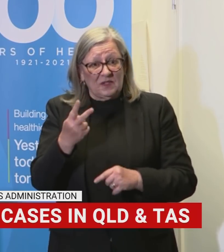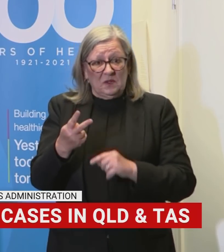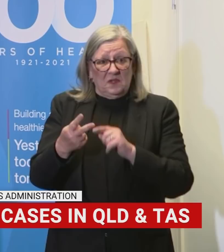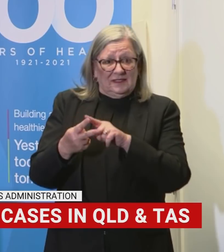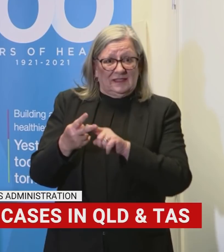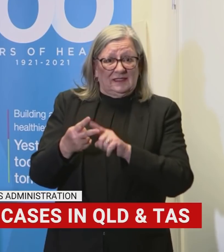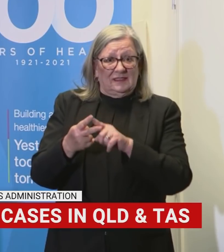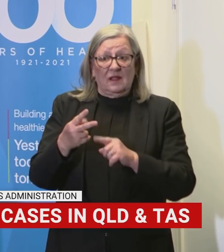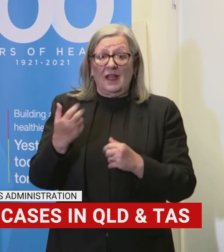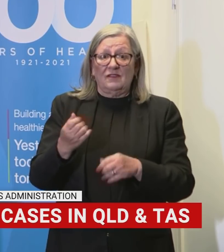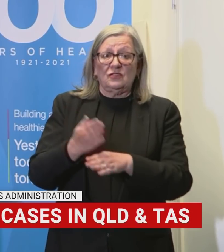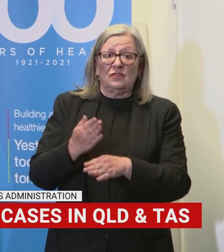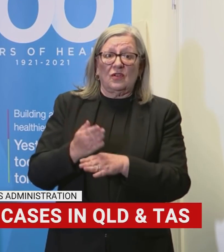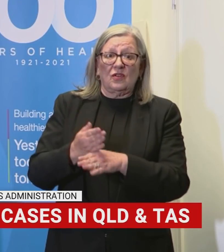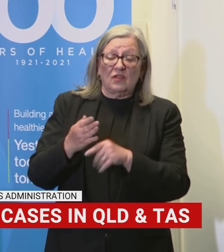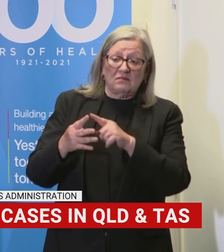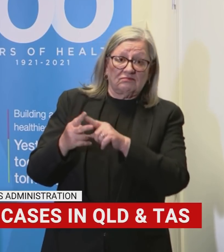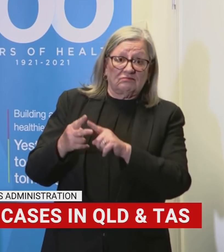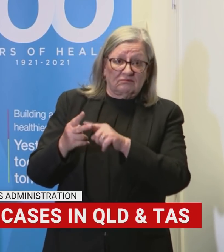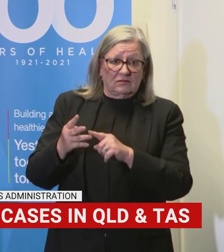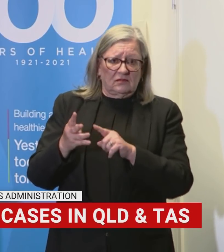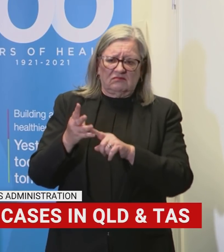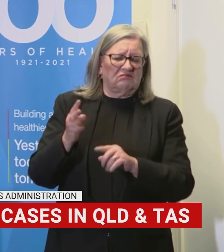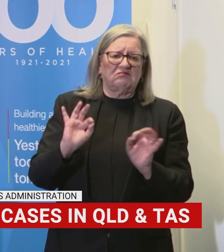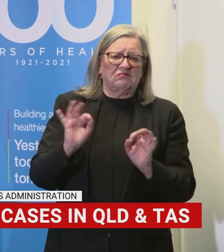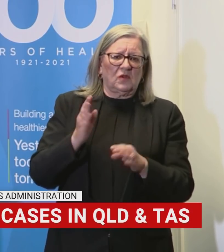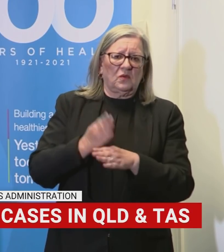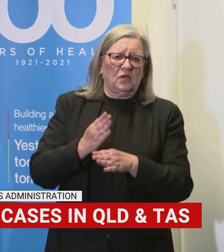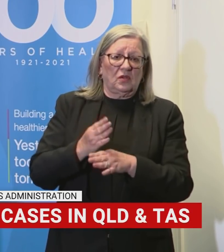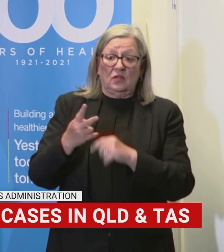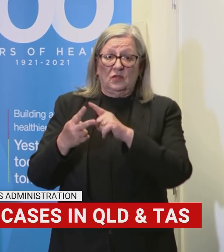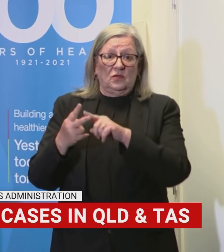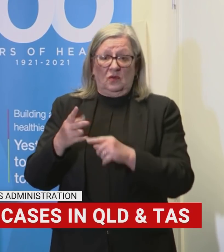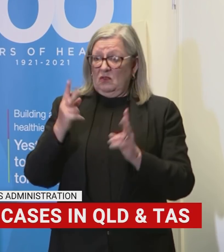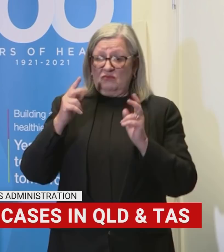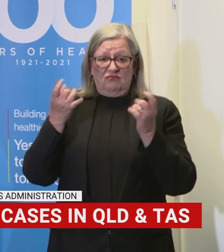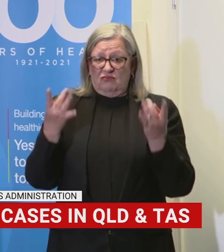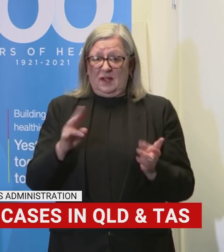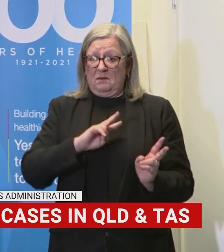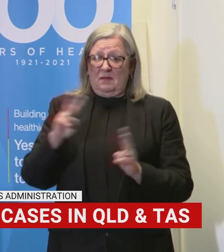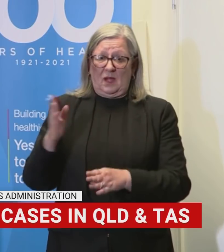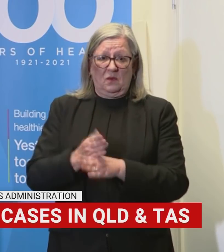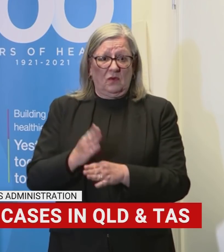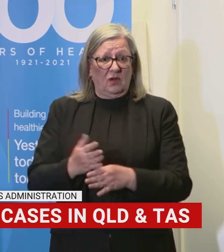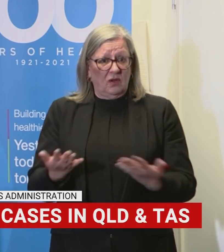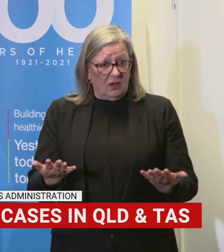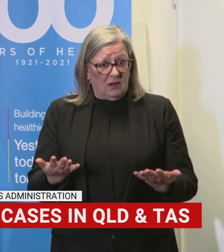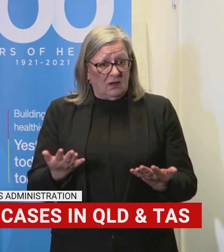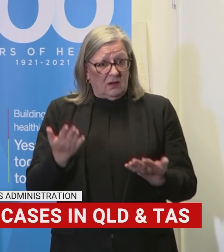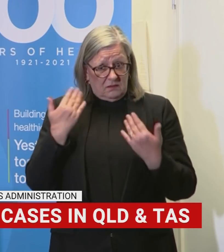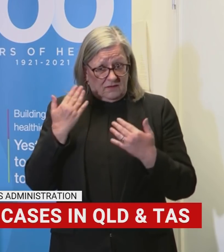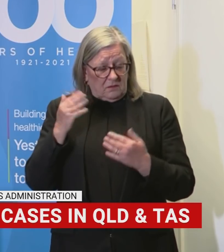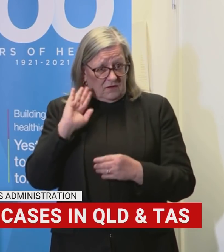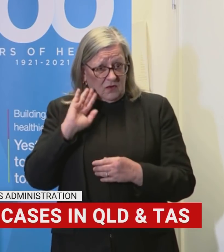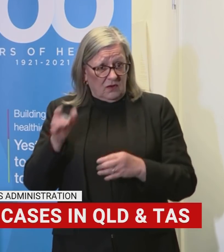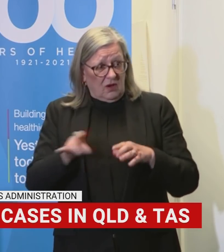the older are not working full time, but they're back at work. And so while they were in hospital and in some